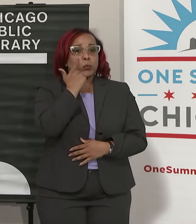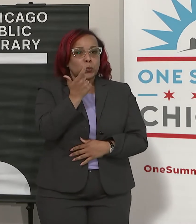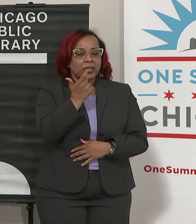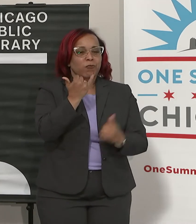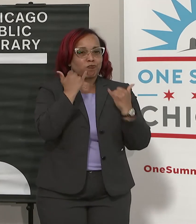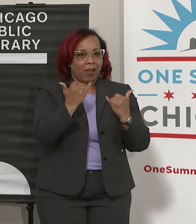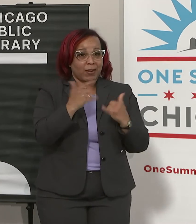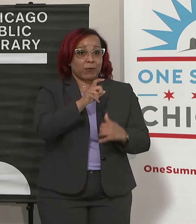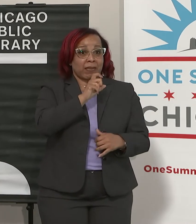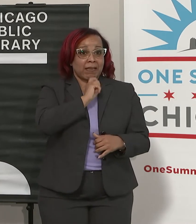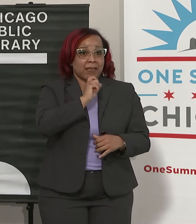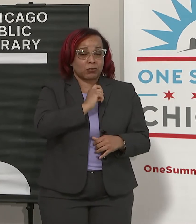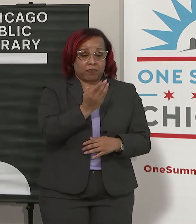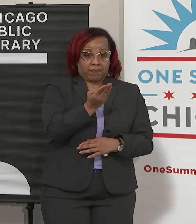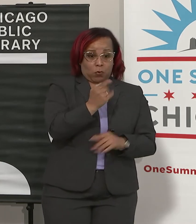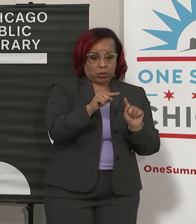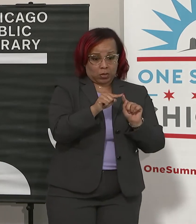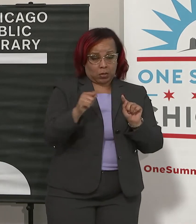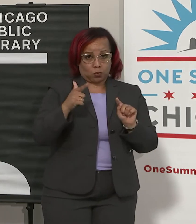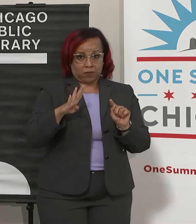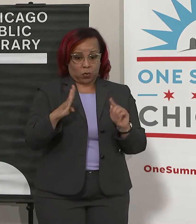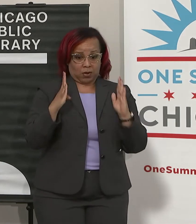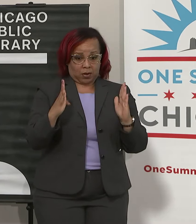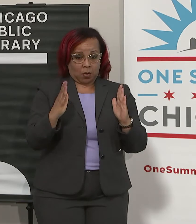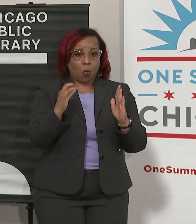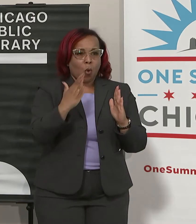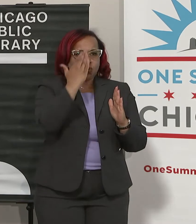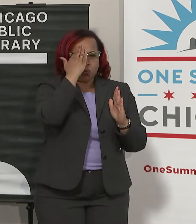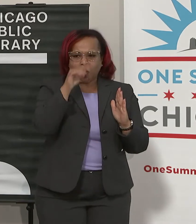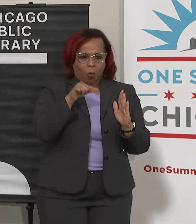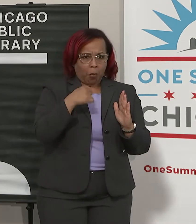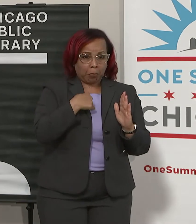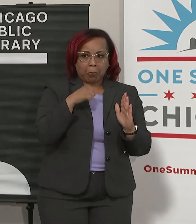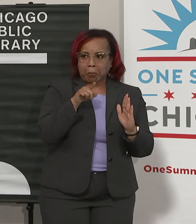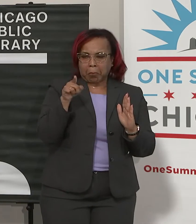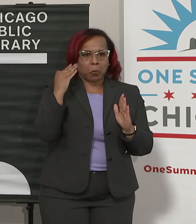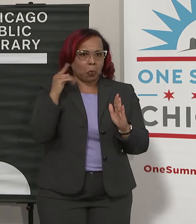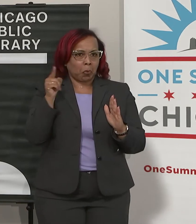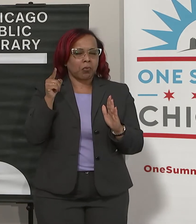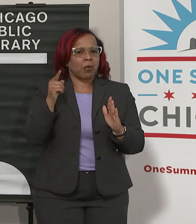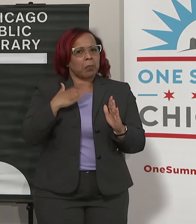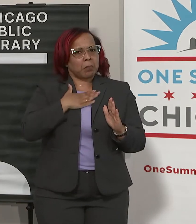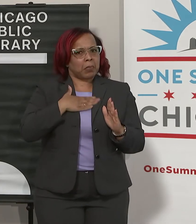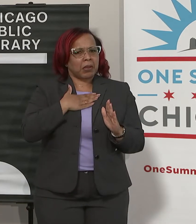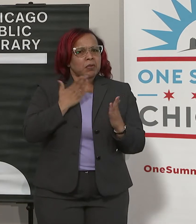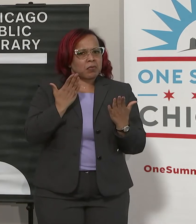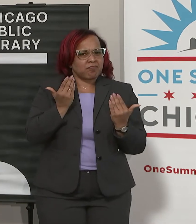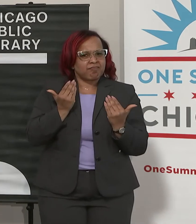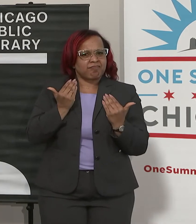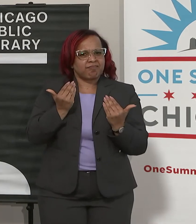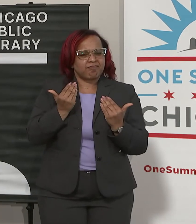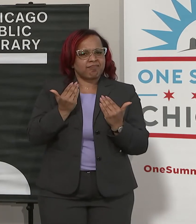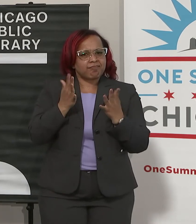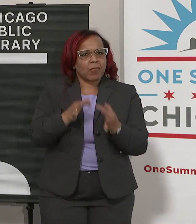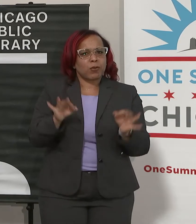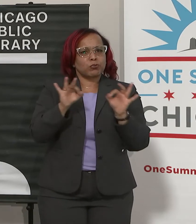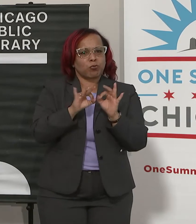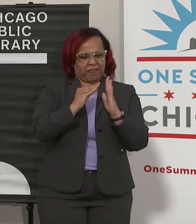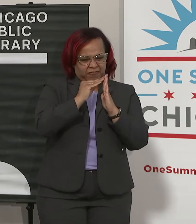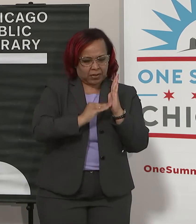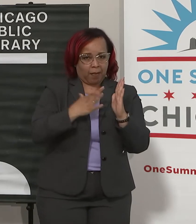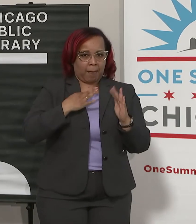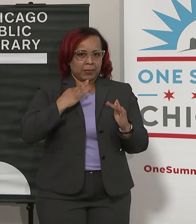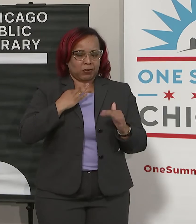now and you're the ages between 14 and 24, or know someone who is, please don't delay. Make sure you fill out